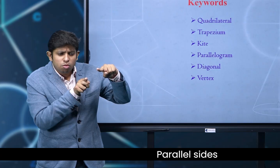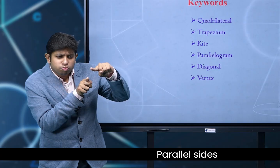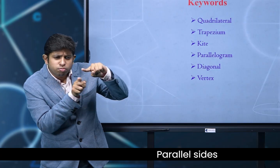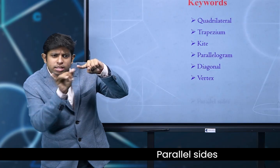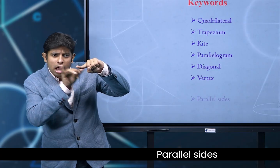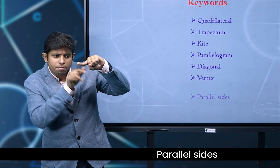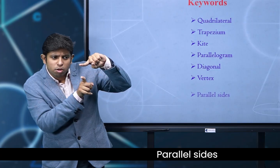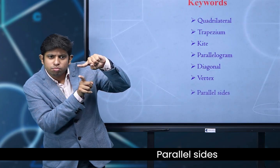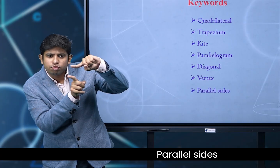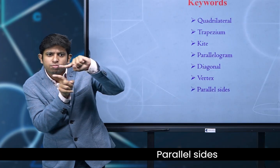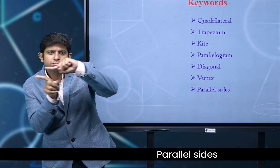parallel sides.